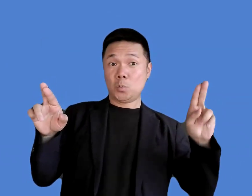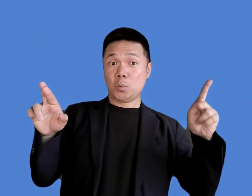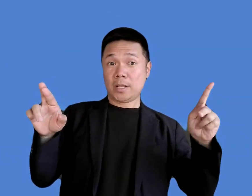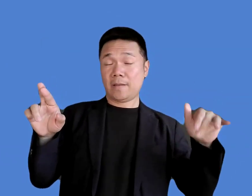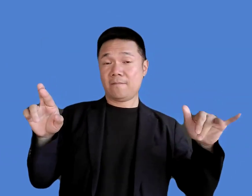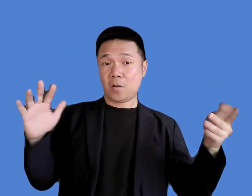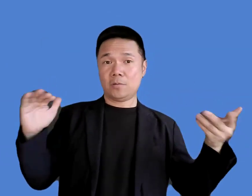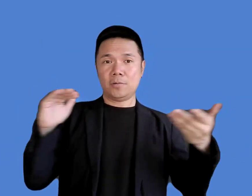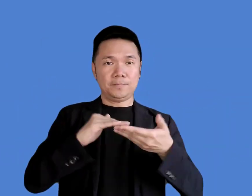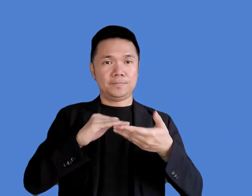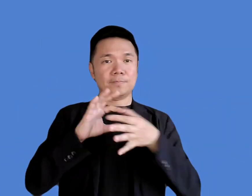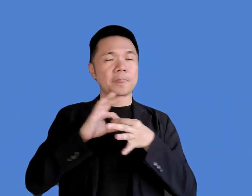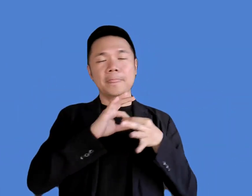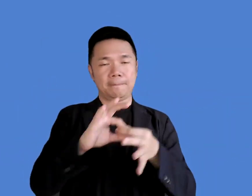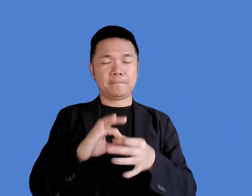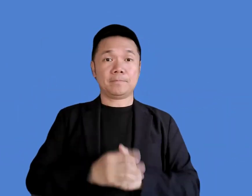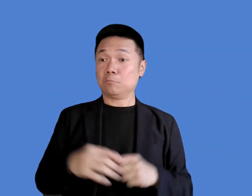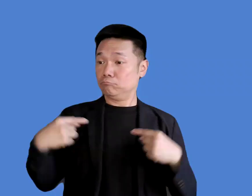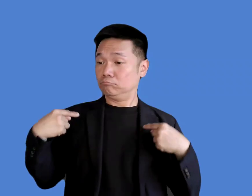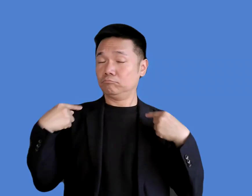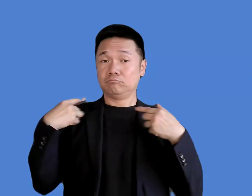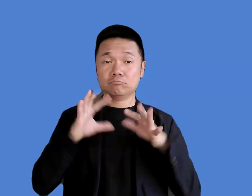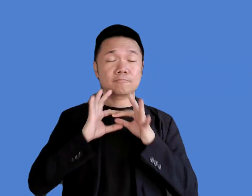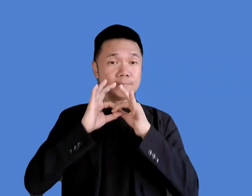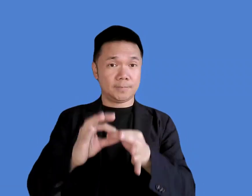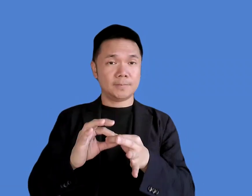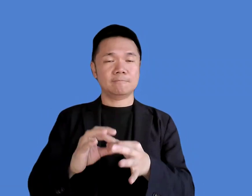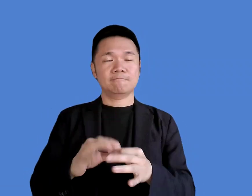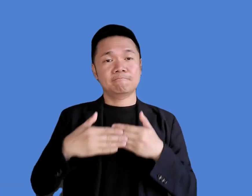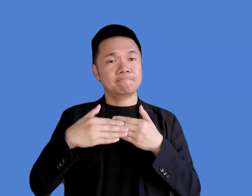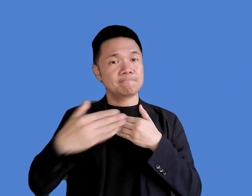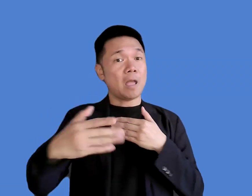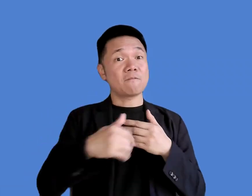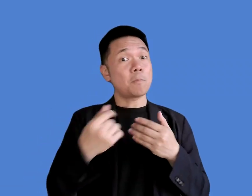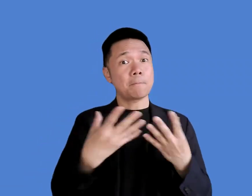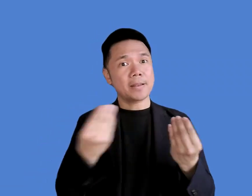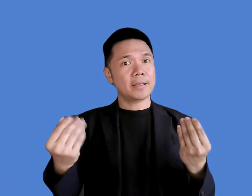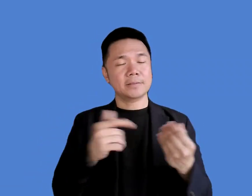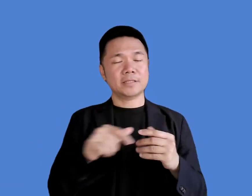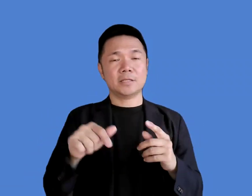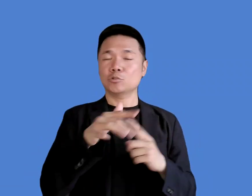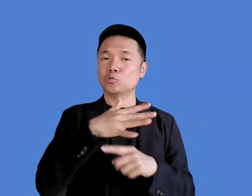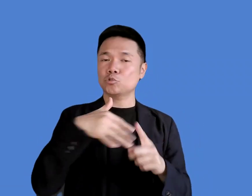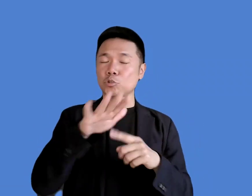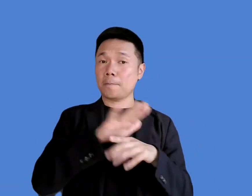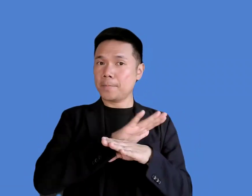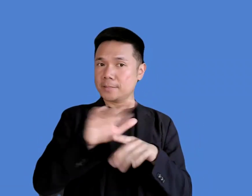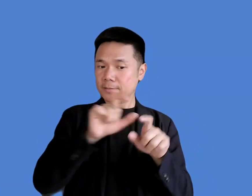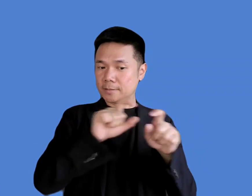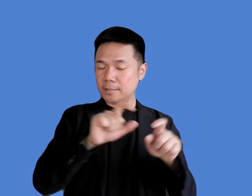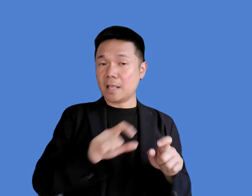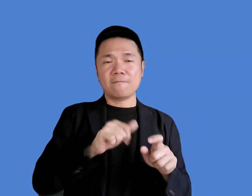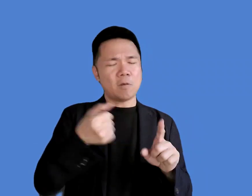Development Office. And for many years, they've supported innovative social entrepreneurs to help them realize concrete